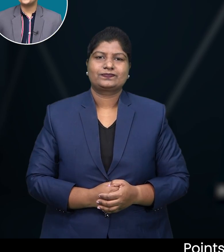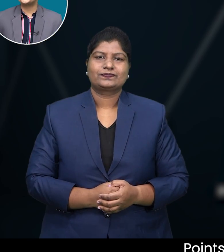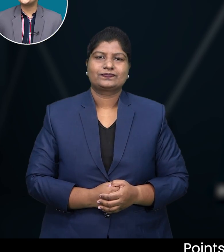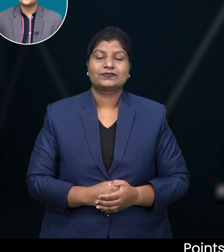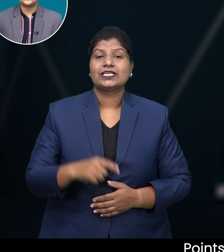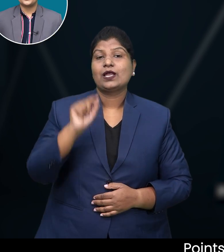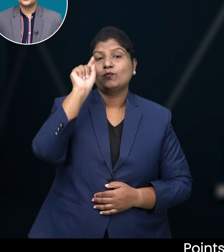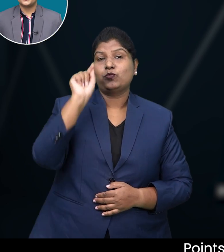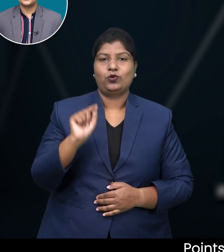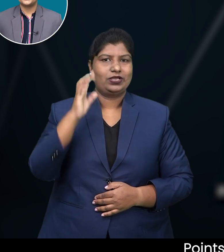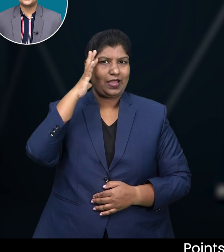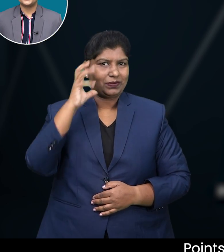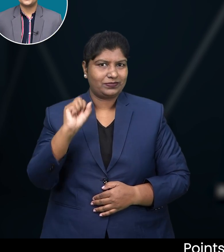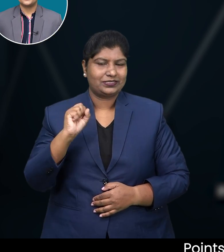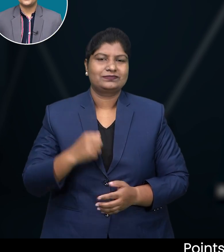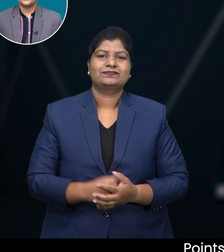Points to remember.